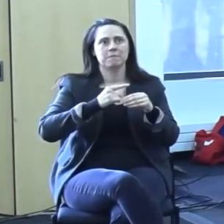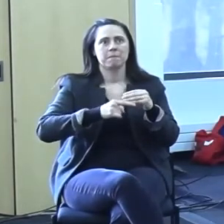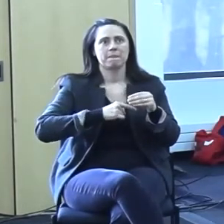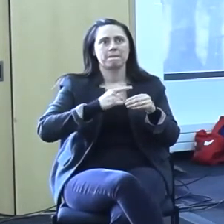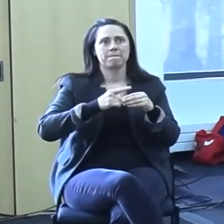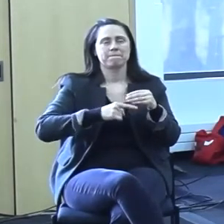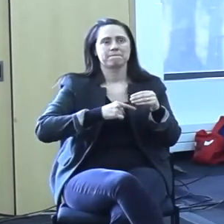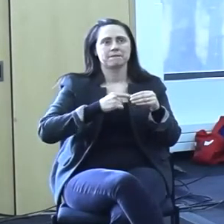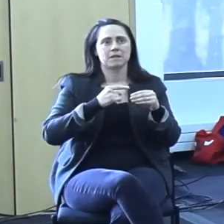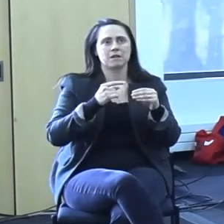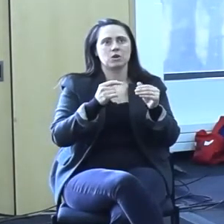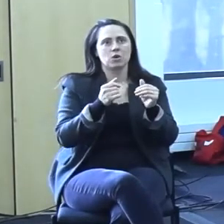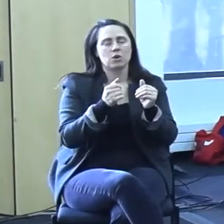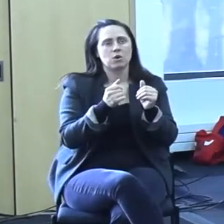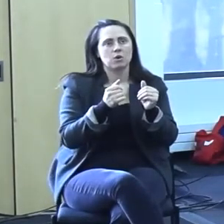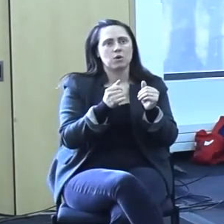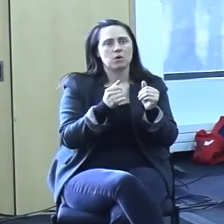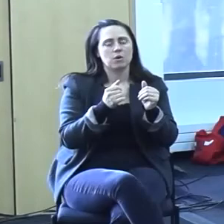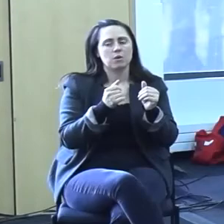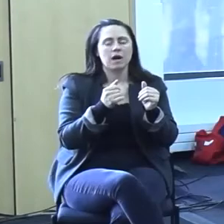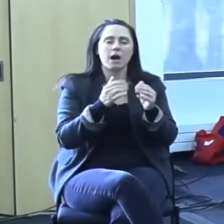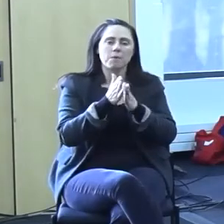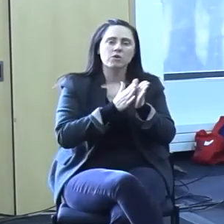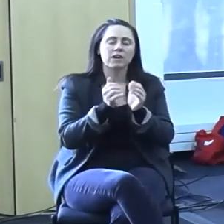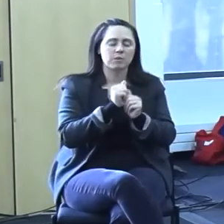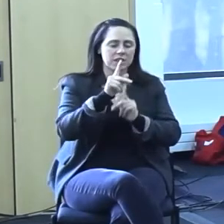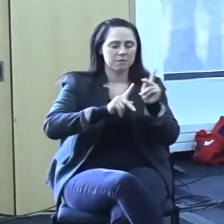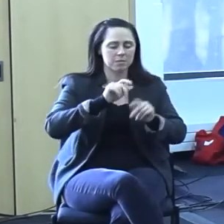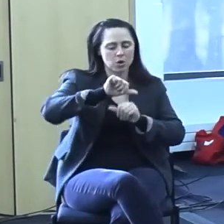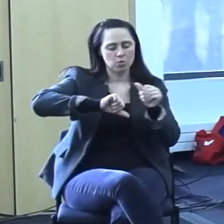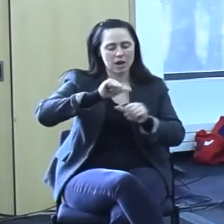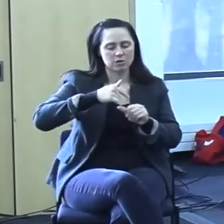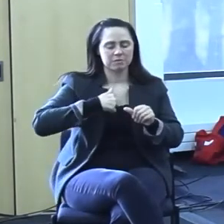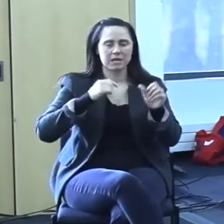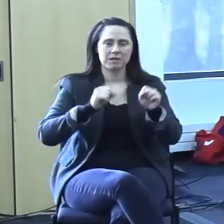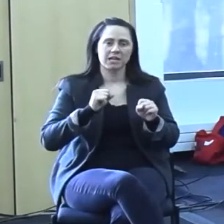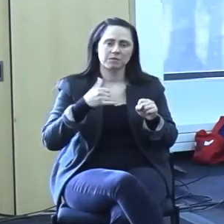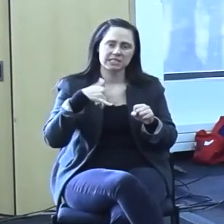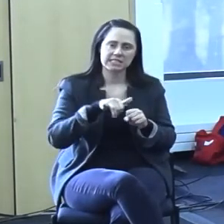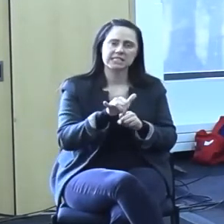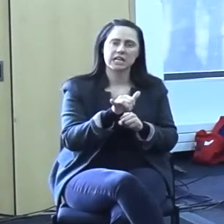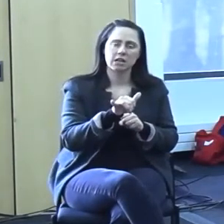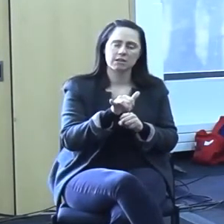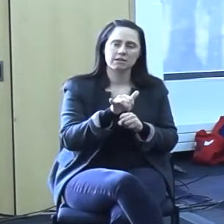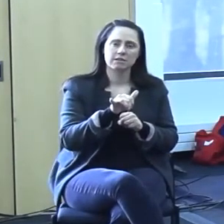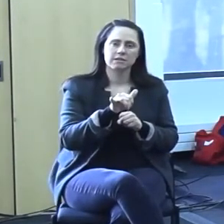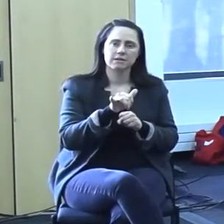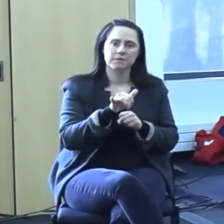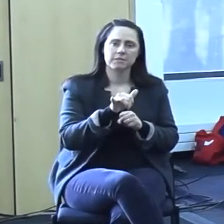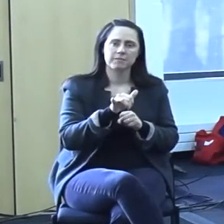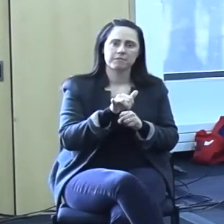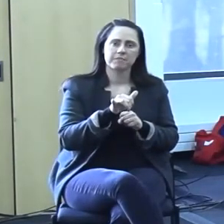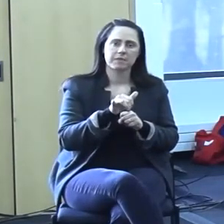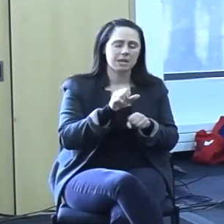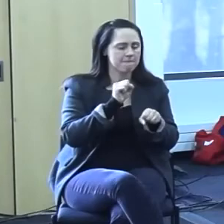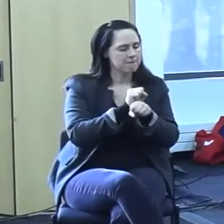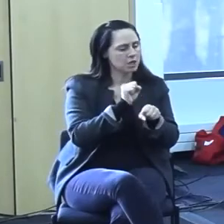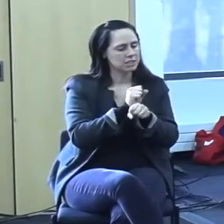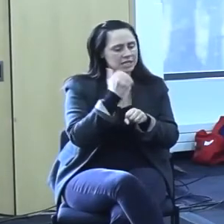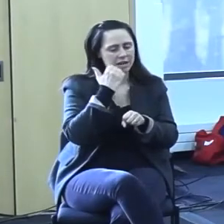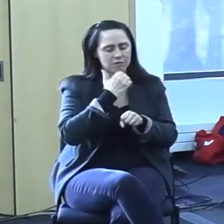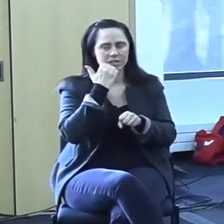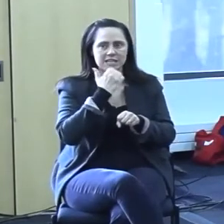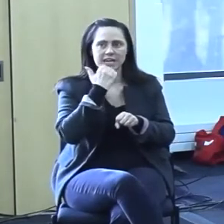motivated with like the people around me being able to still function every